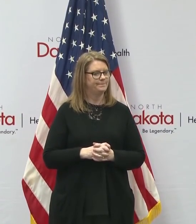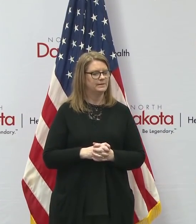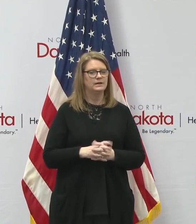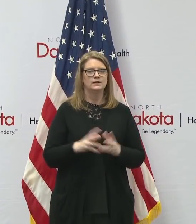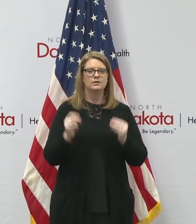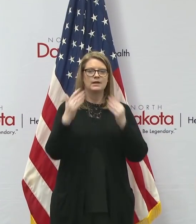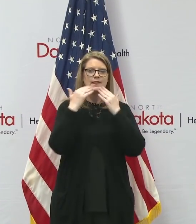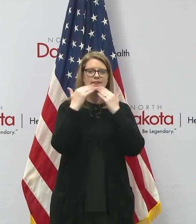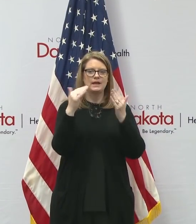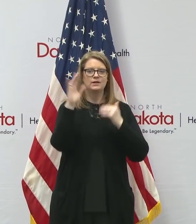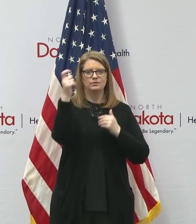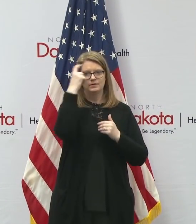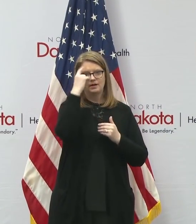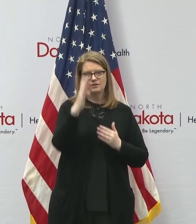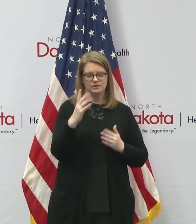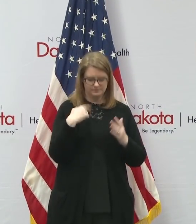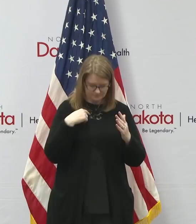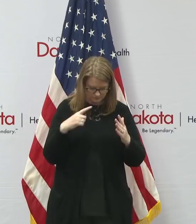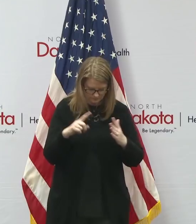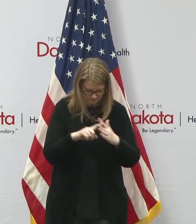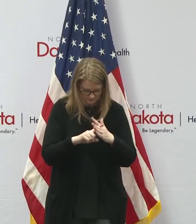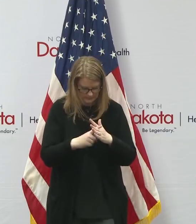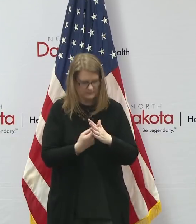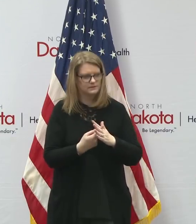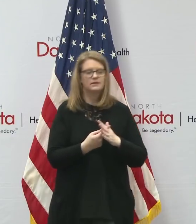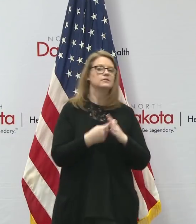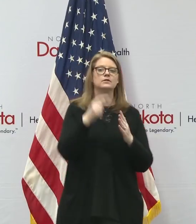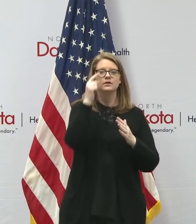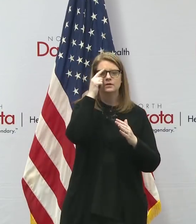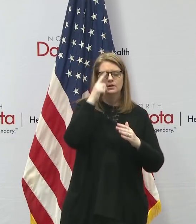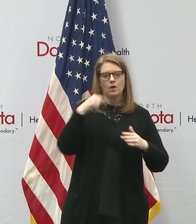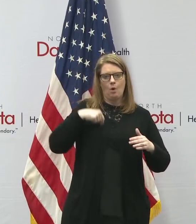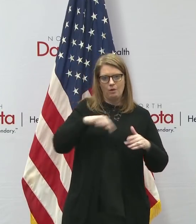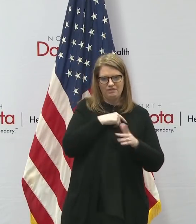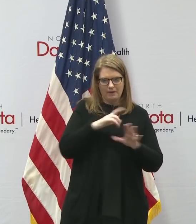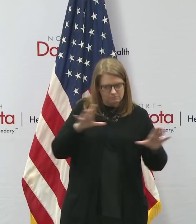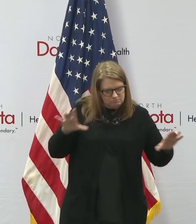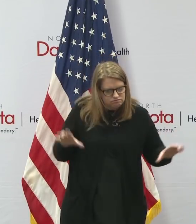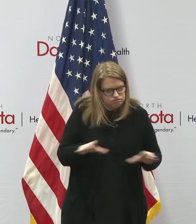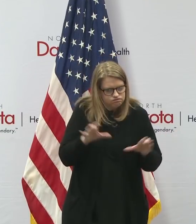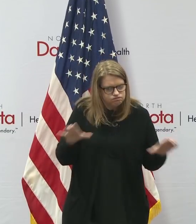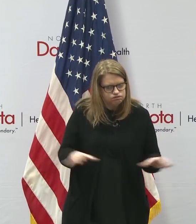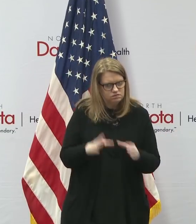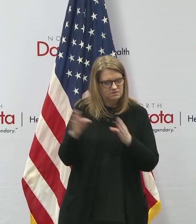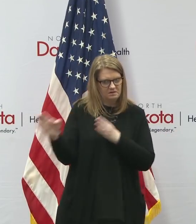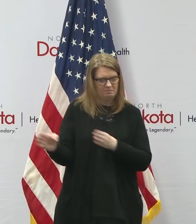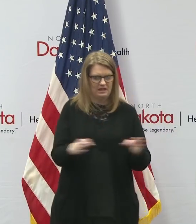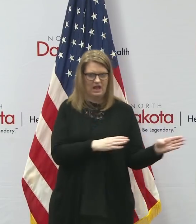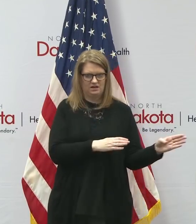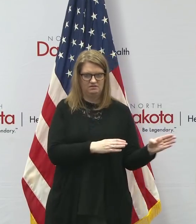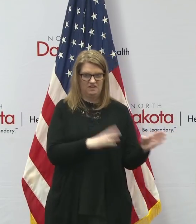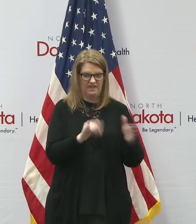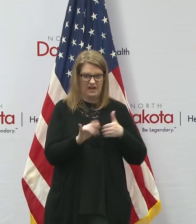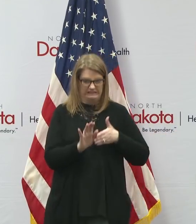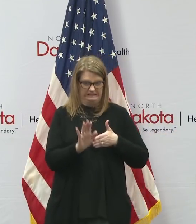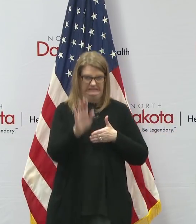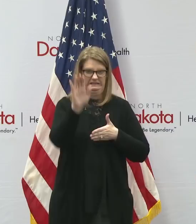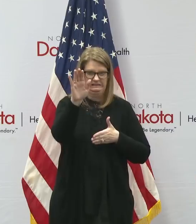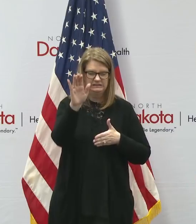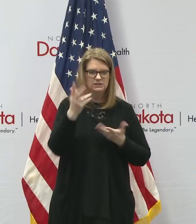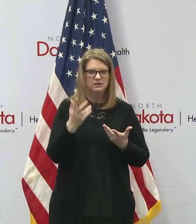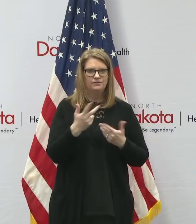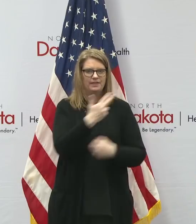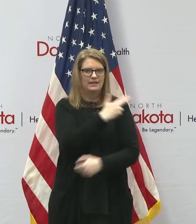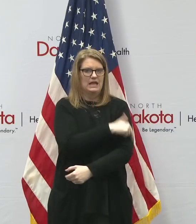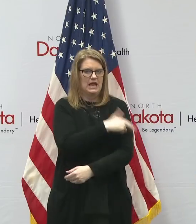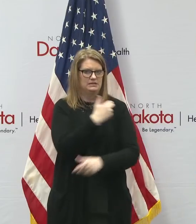Thank you, Governor. I'll just start out by saying we've been actively planning on our surge hospital capability since